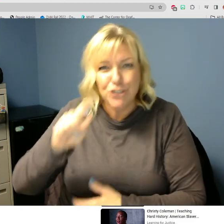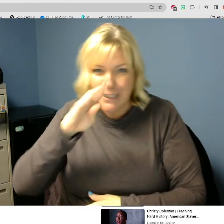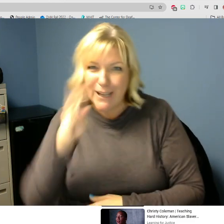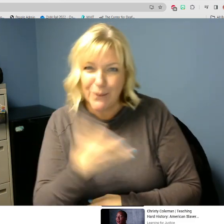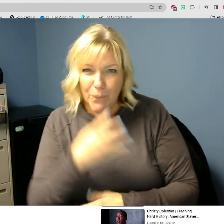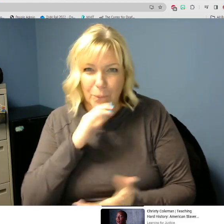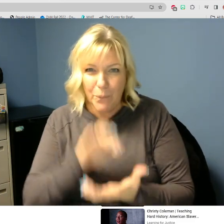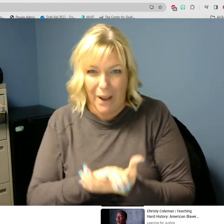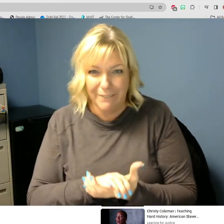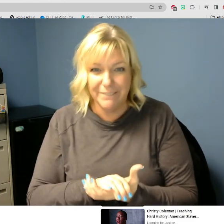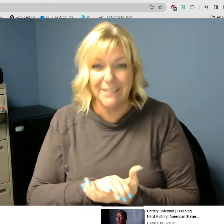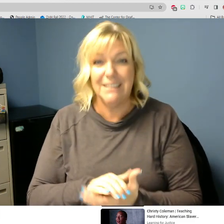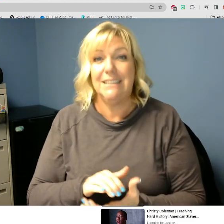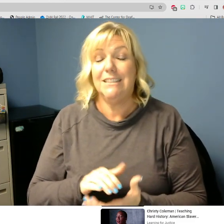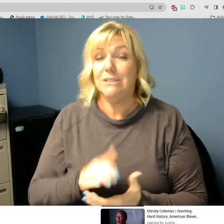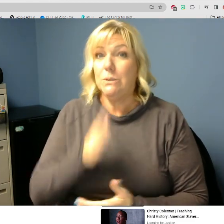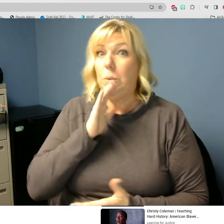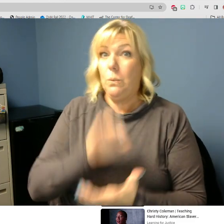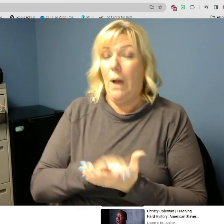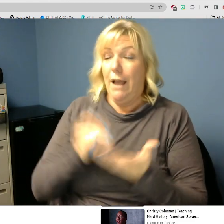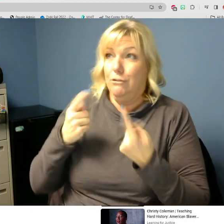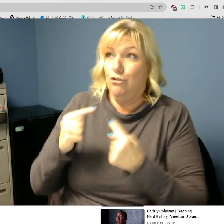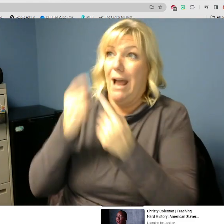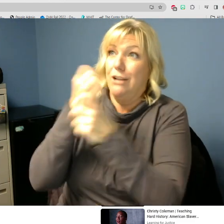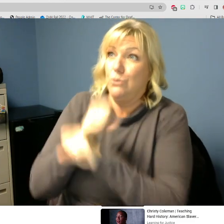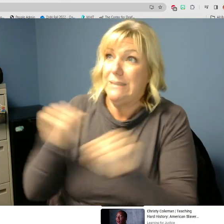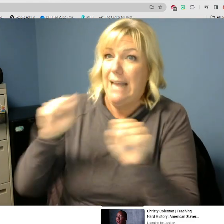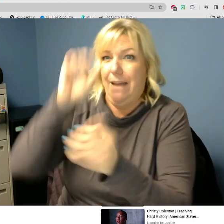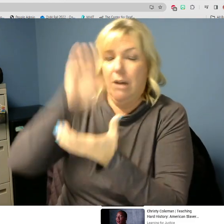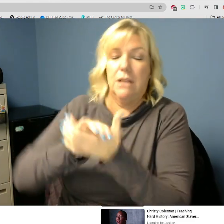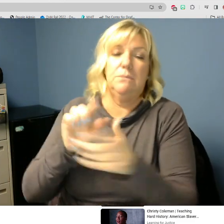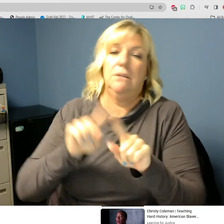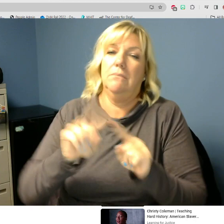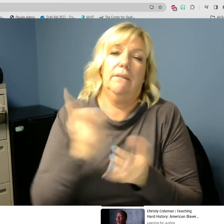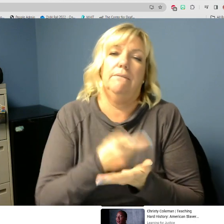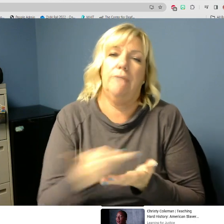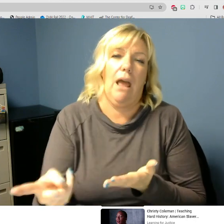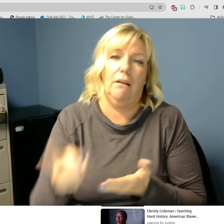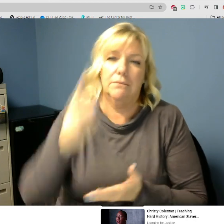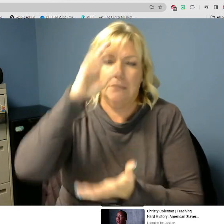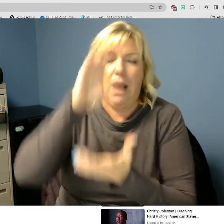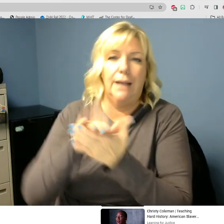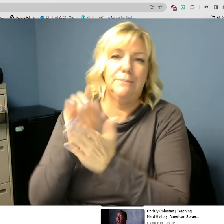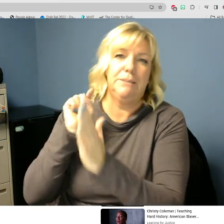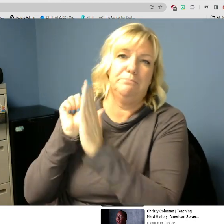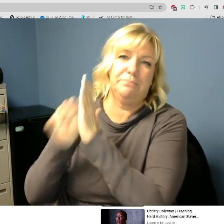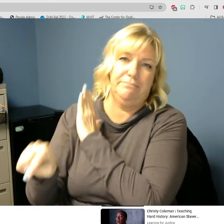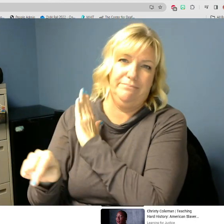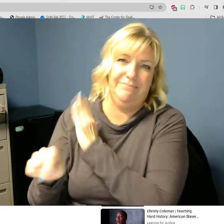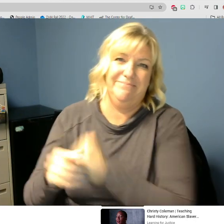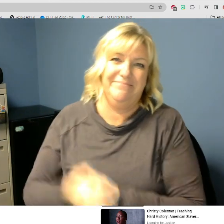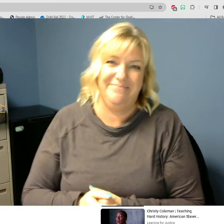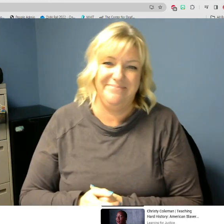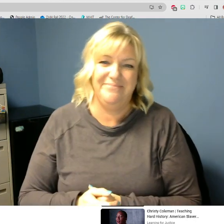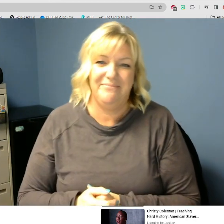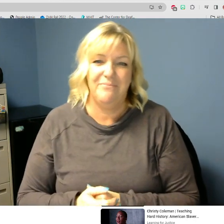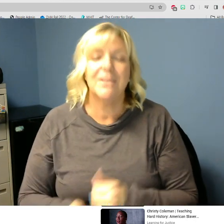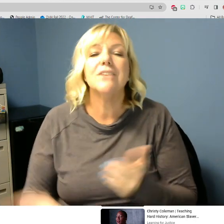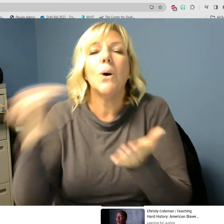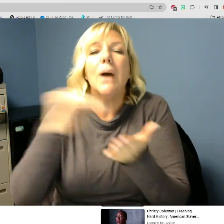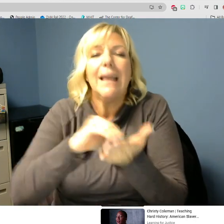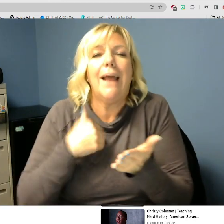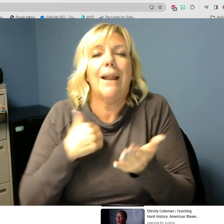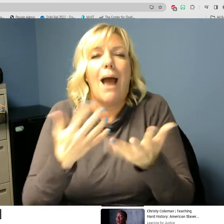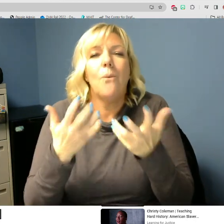attempt at saving him is not going to be successful. He will be executed. But again, the reason I needed to put